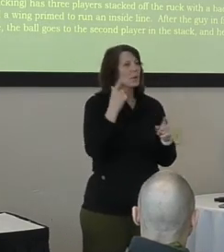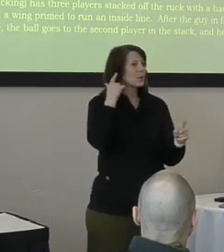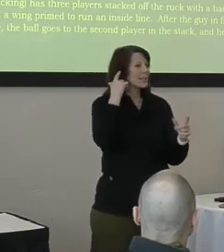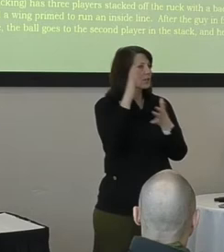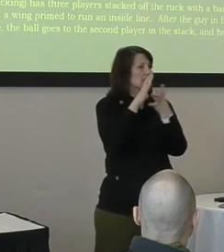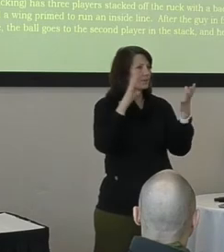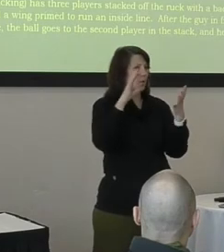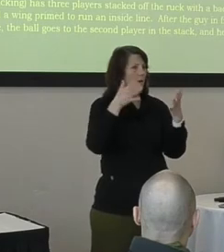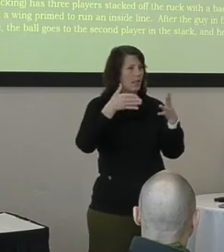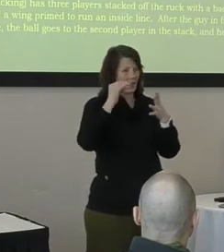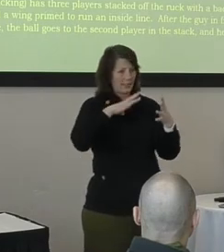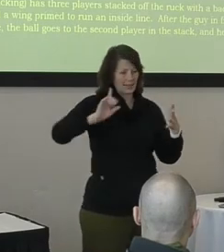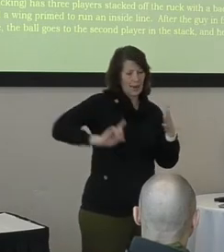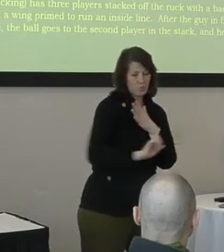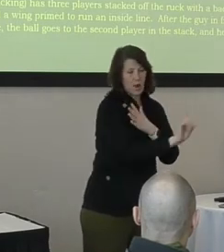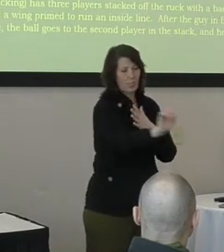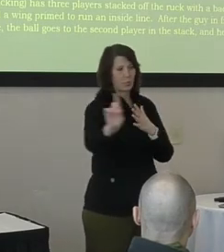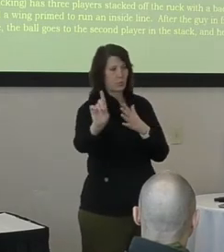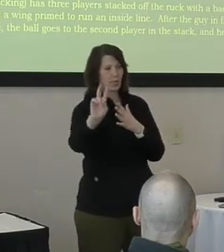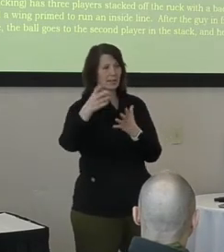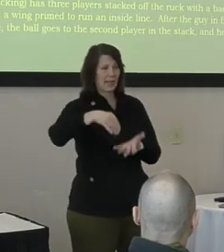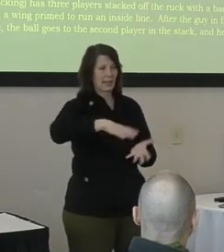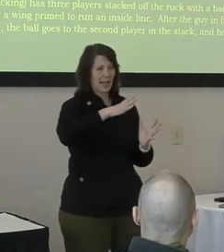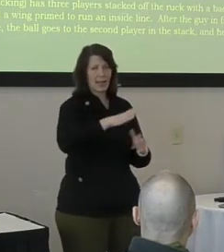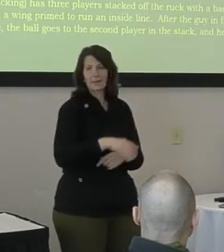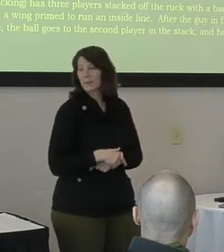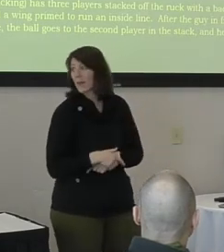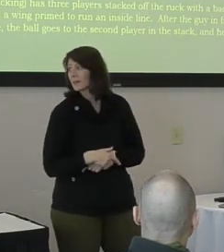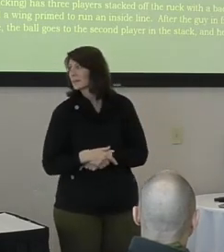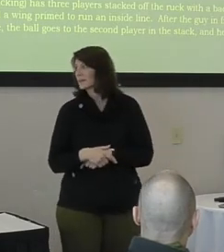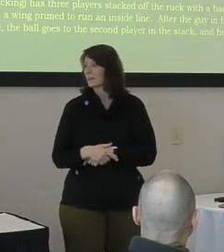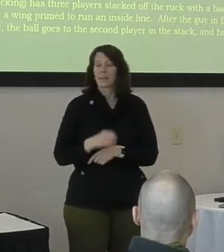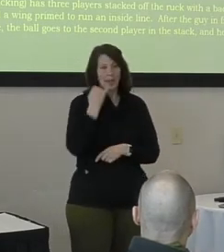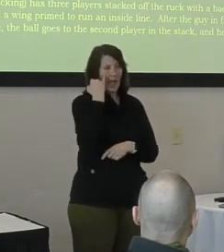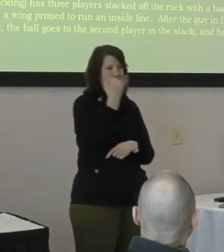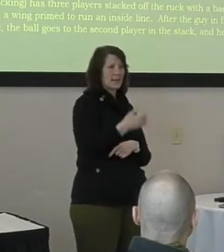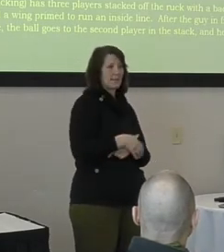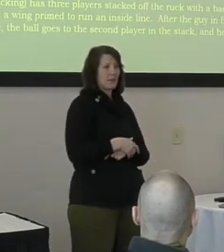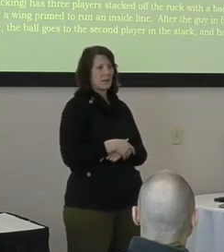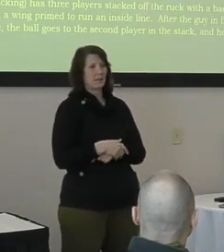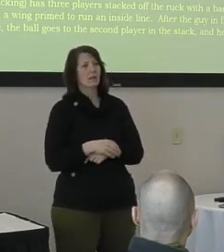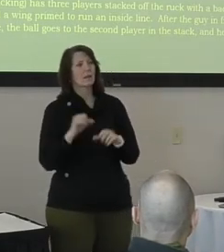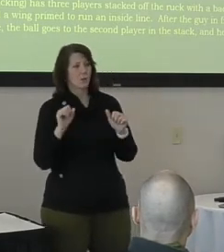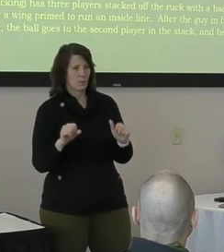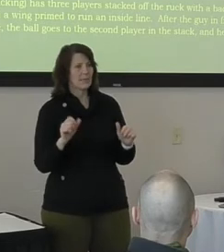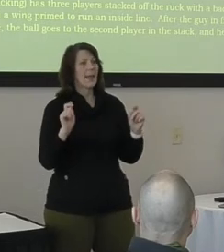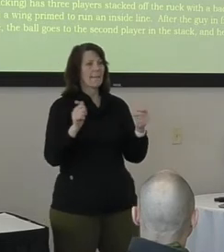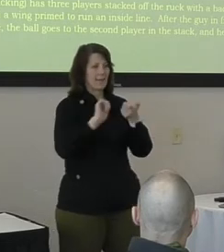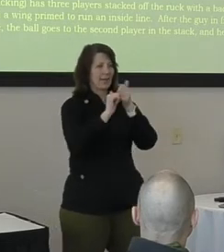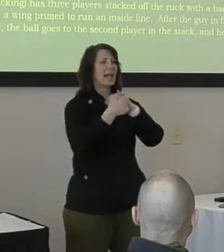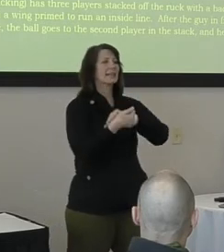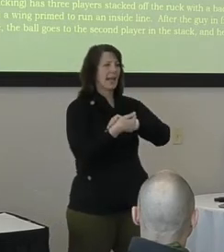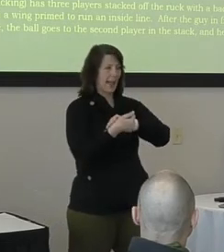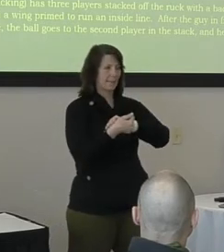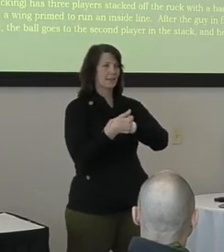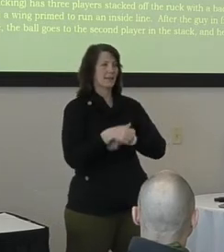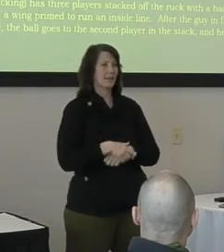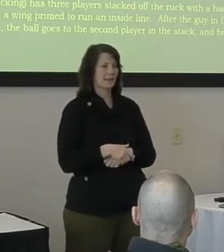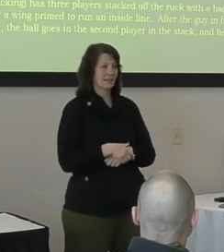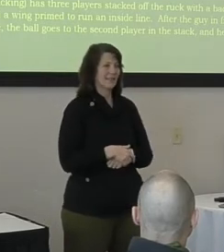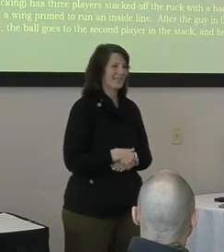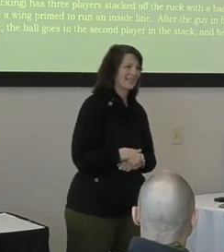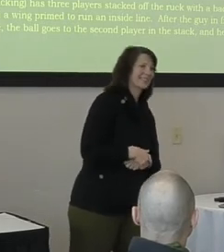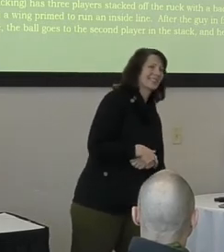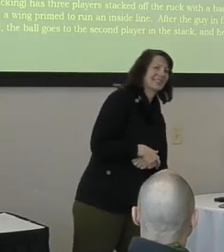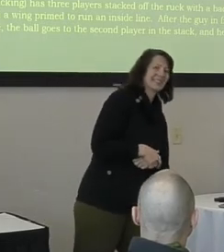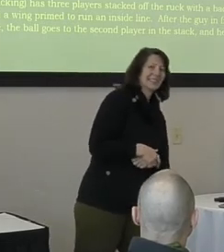smoke, he's letting that guy run through and hit the second guy out the back. Right? The idea being, we can immediately adapt. And the guy making the decision is the